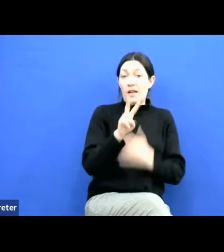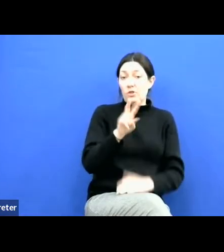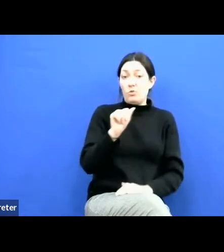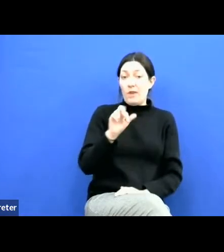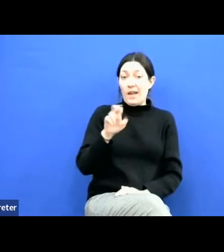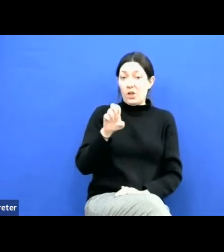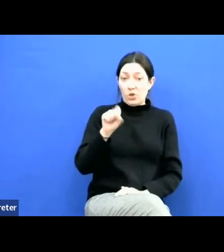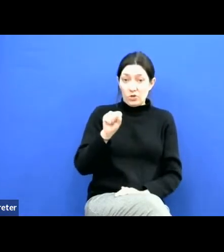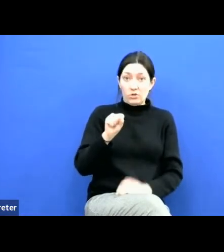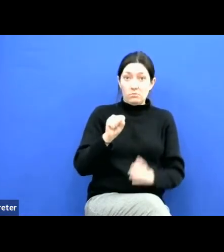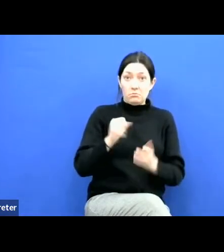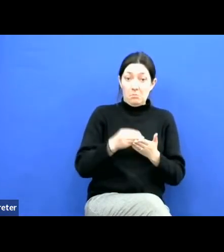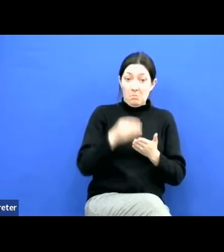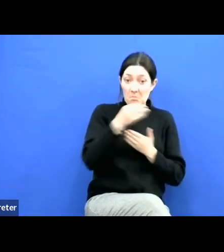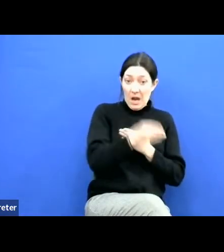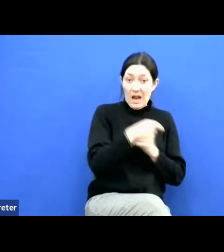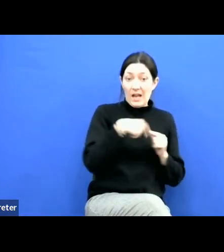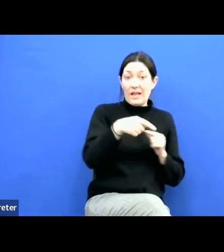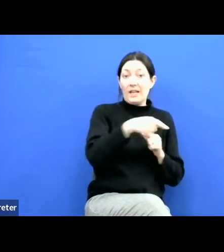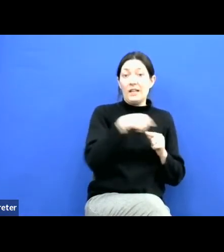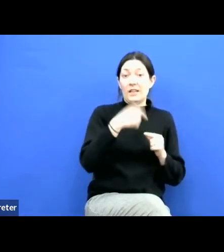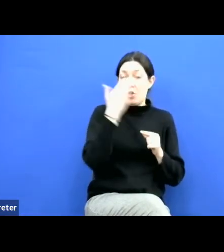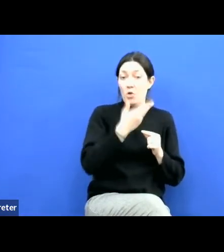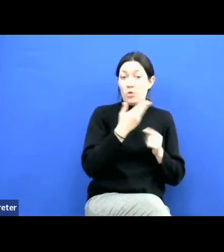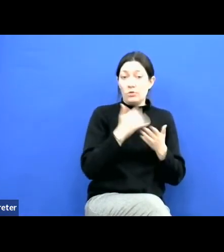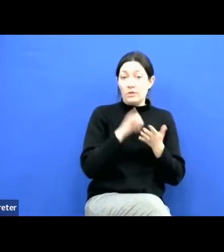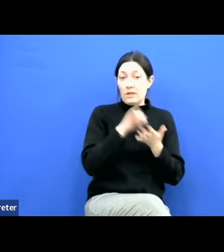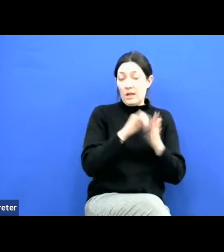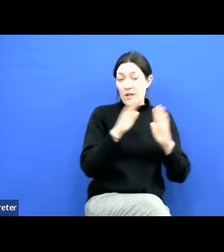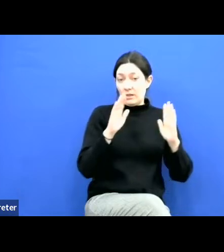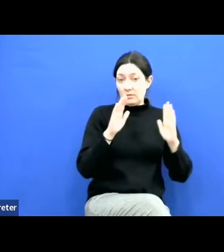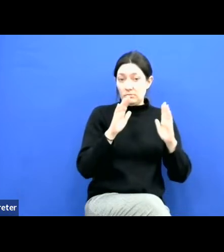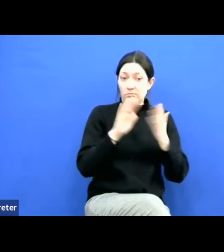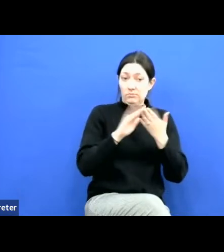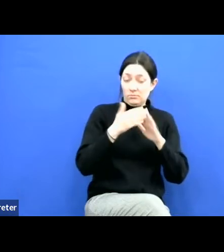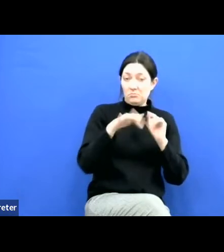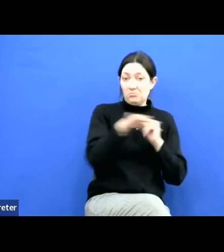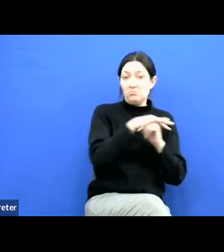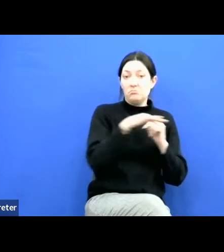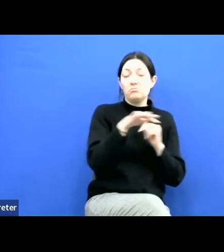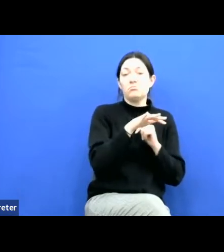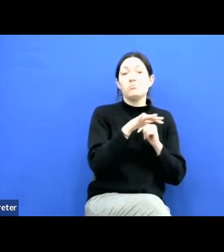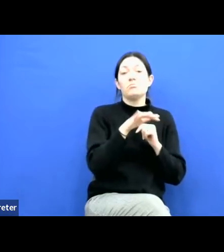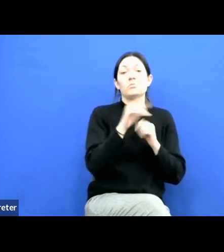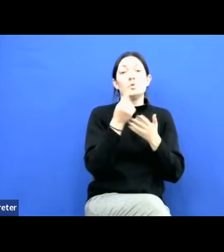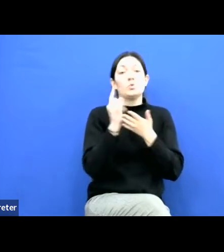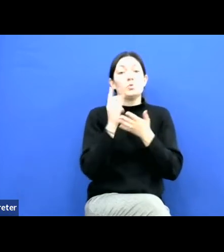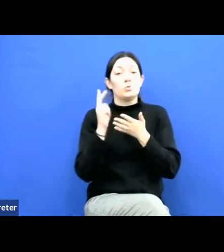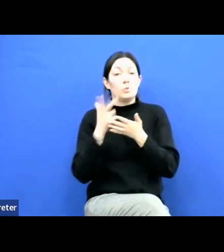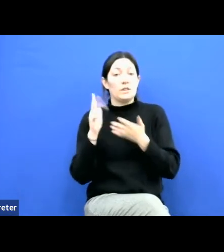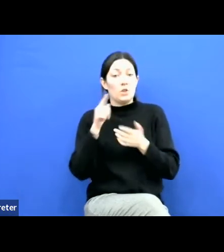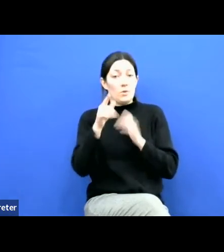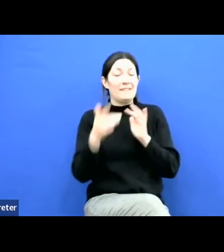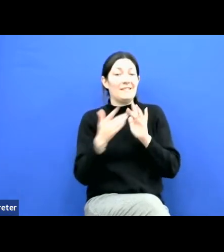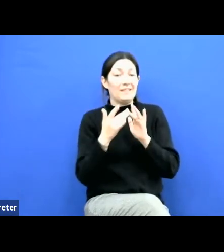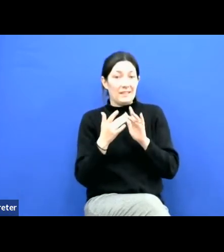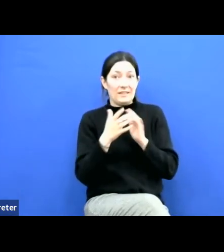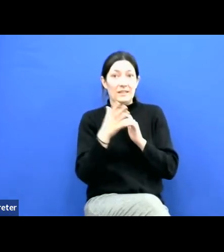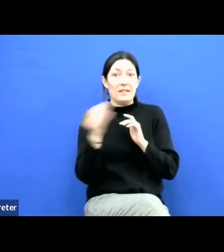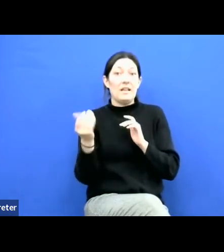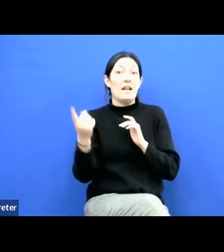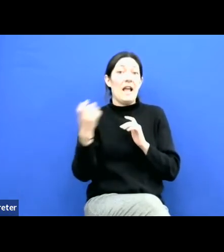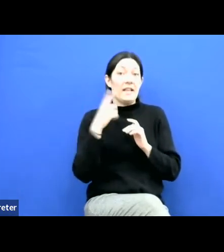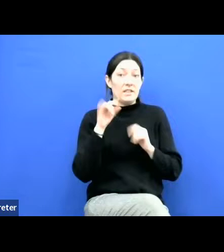have to look at any home, but he decided not to. A few weeks ago, Mr. Berardi notified us and asked if he could buy the whole